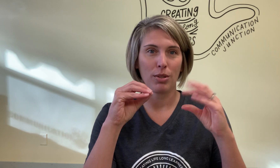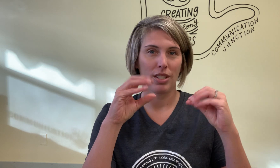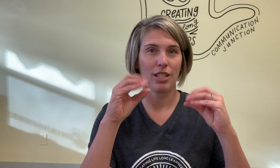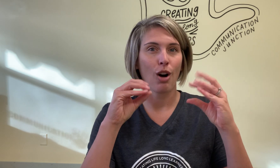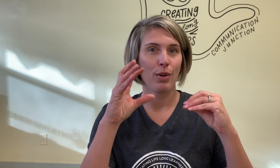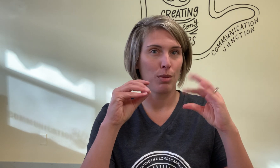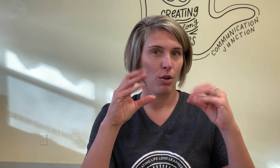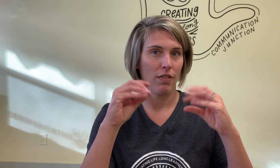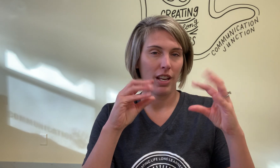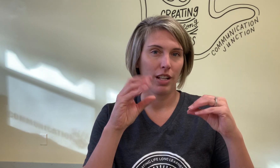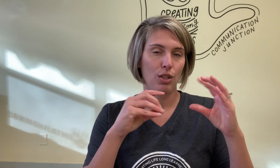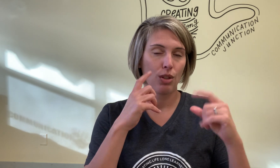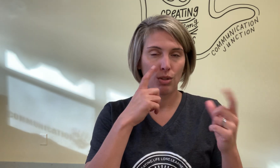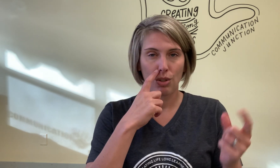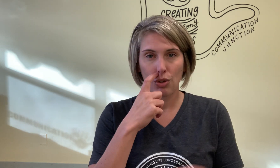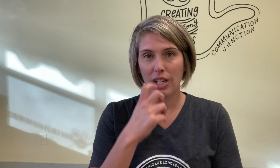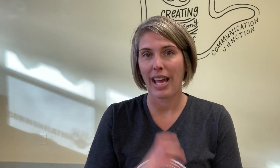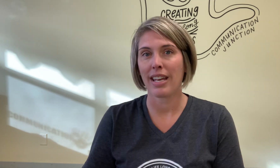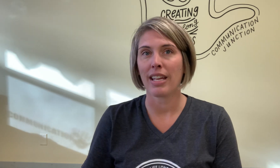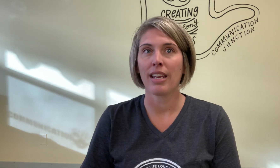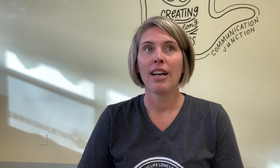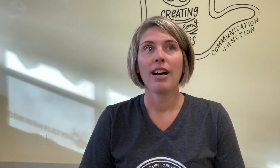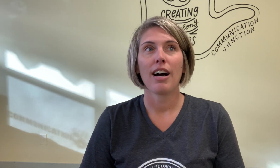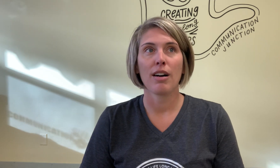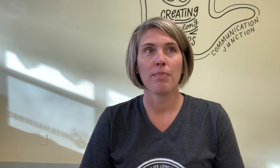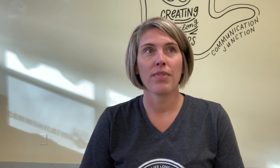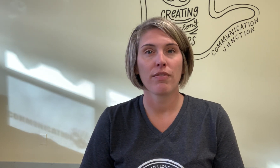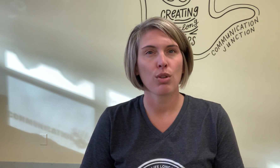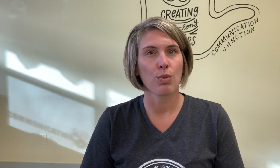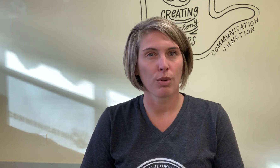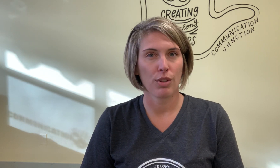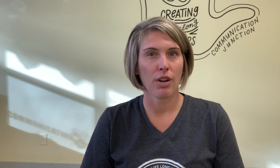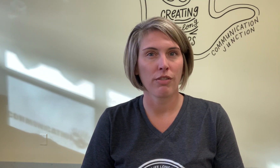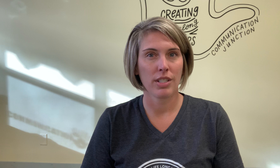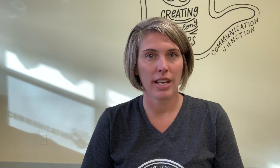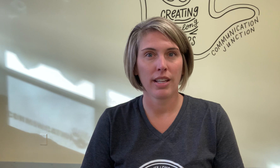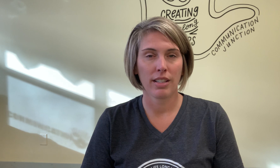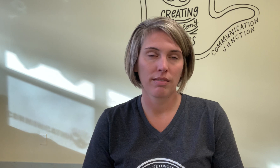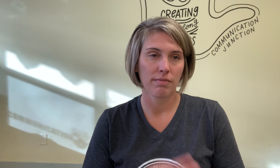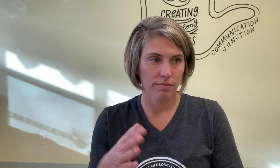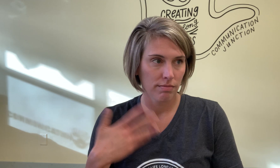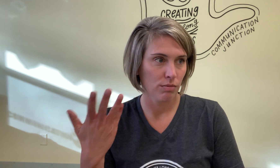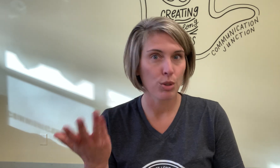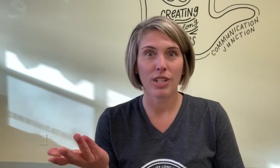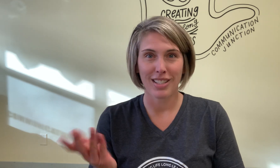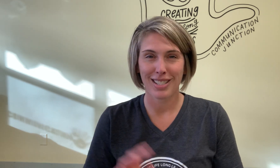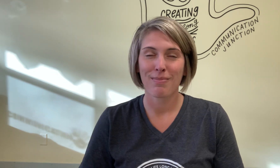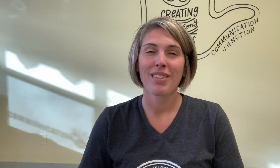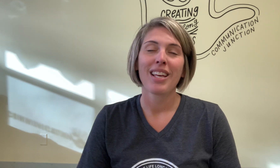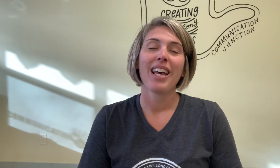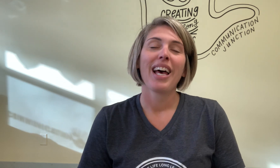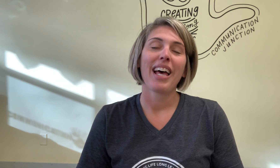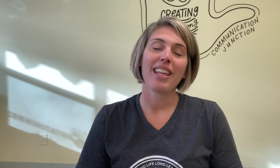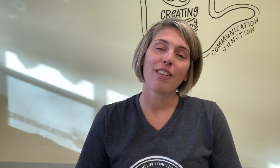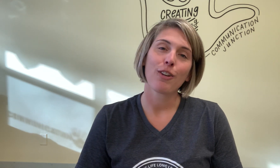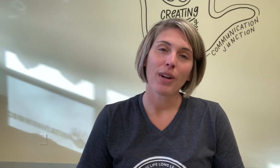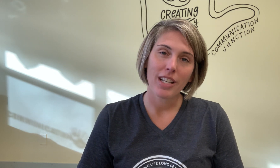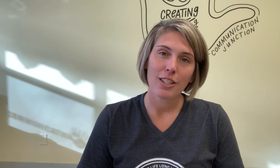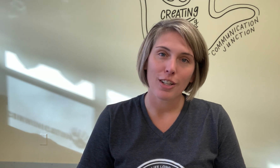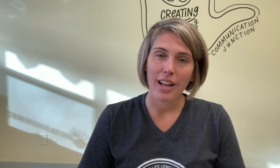is always motivating. So those two you can add in if those work with your everyday routines. And then if you're ready to start